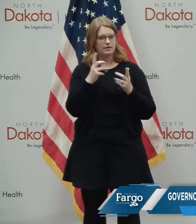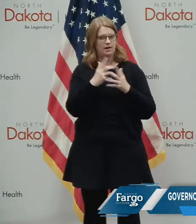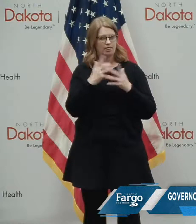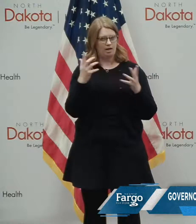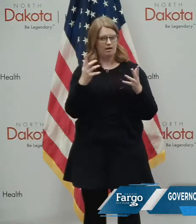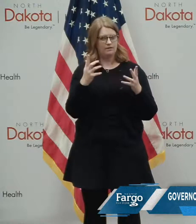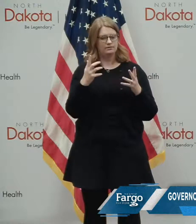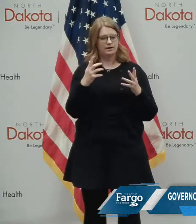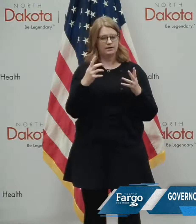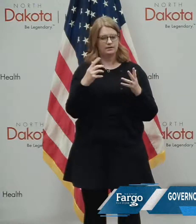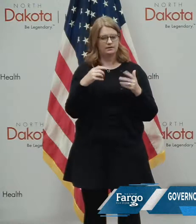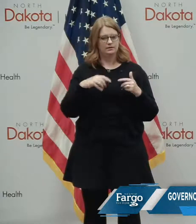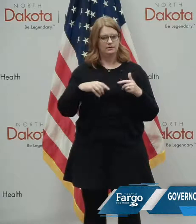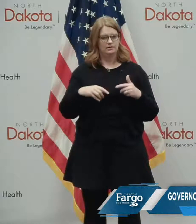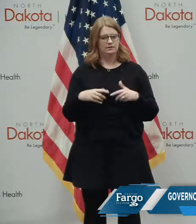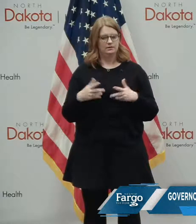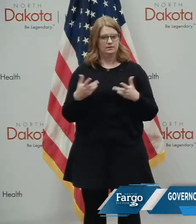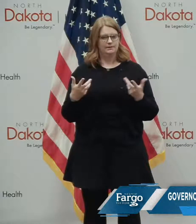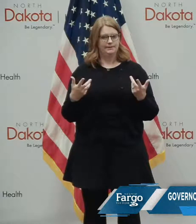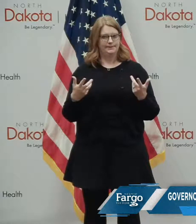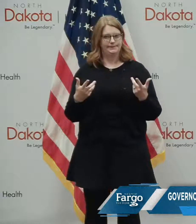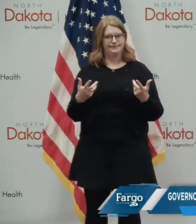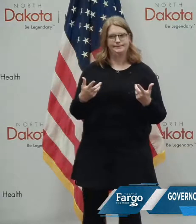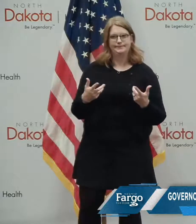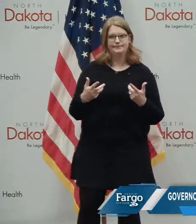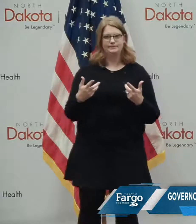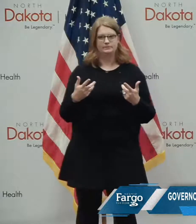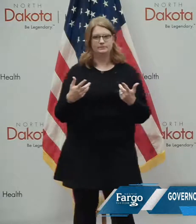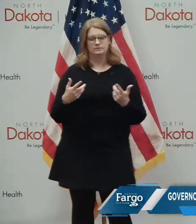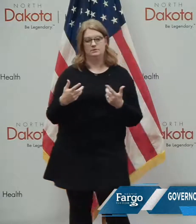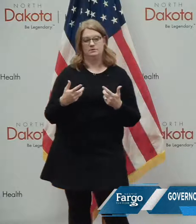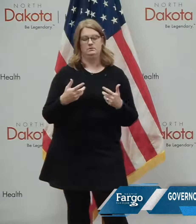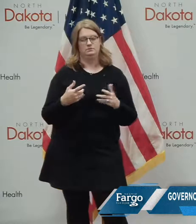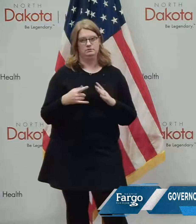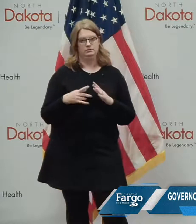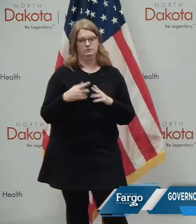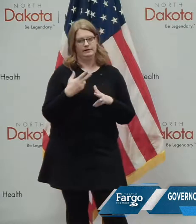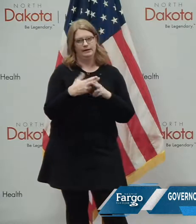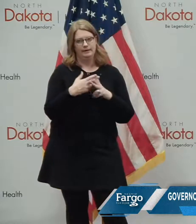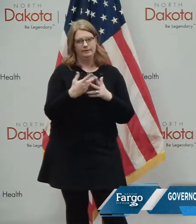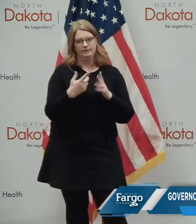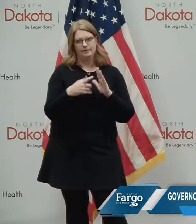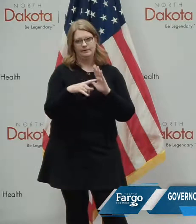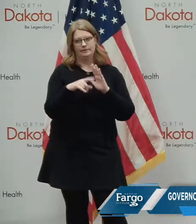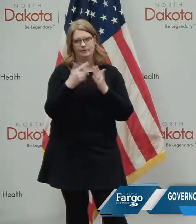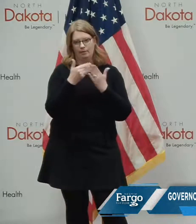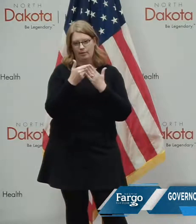disincentive to be named a close contact. There was a lot of disincentive to